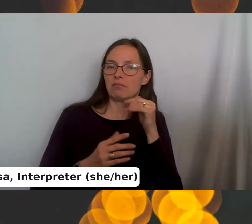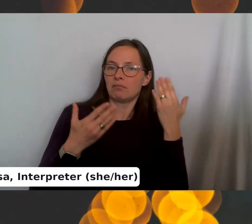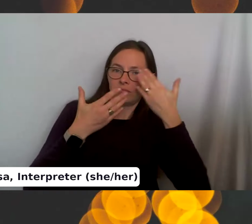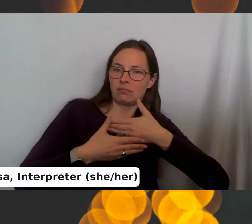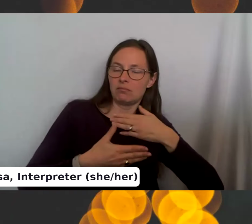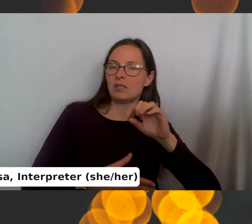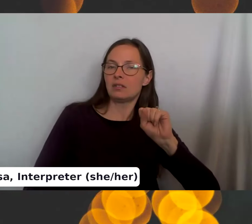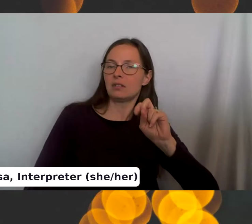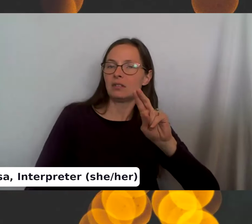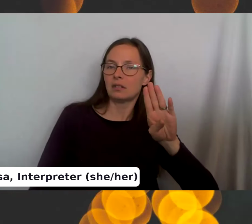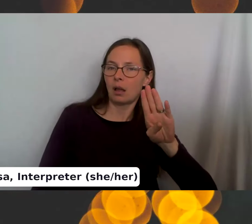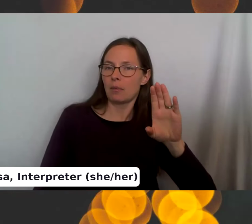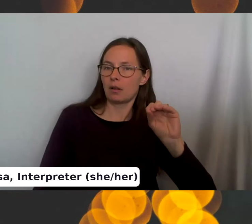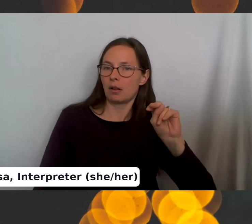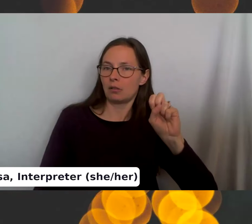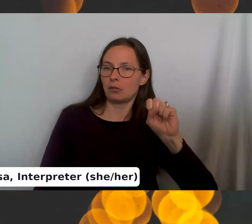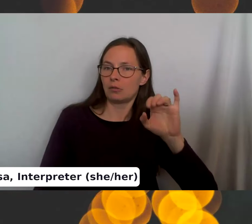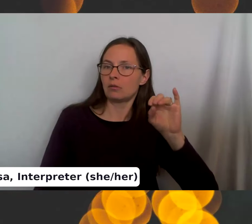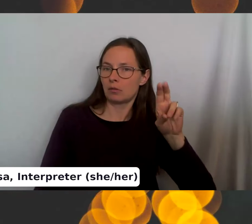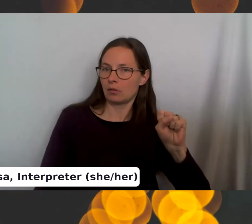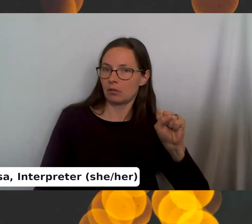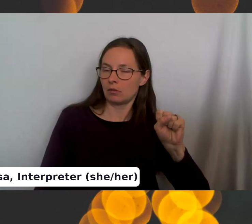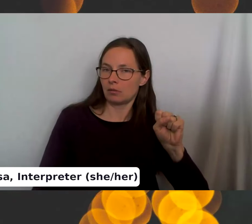So she's sort of this guide